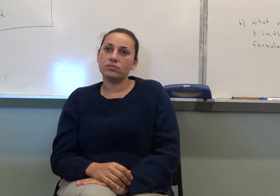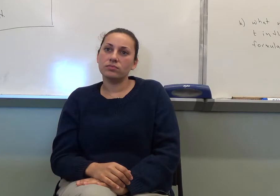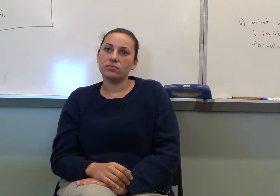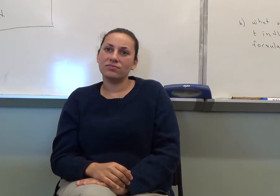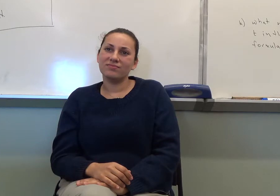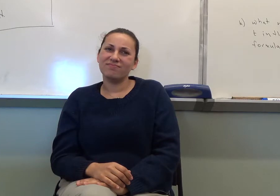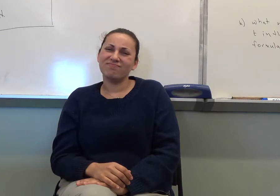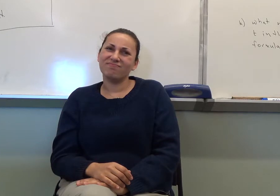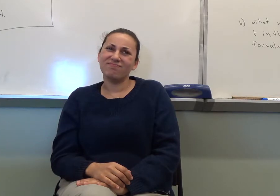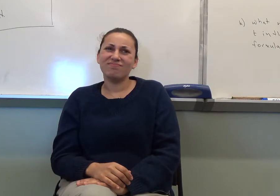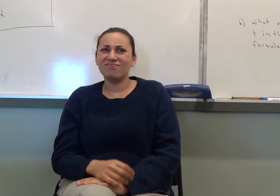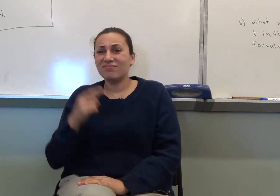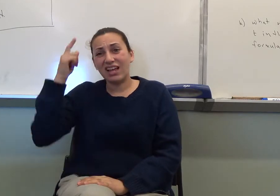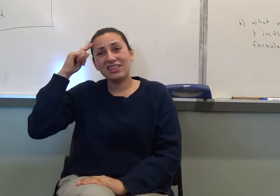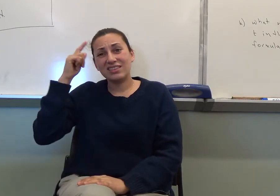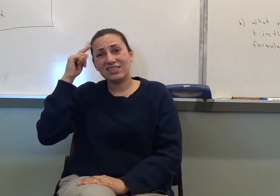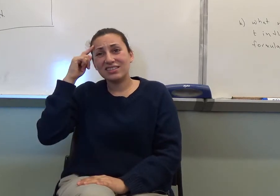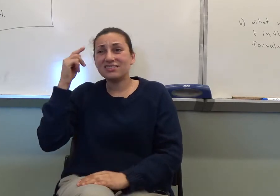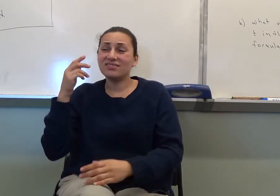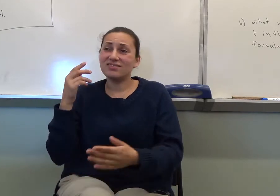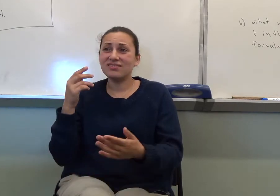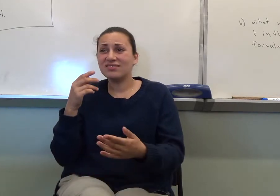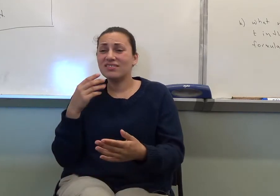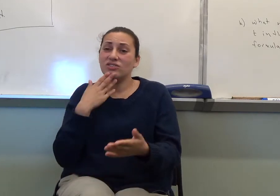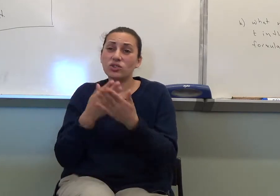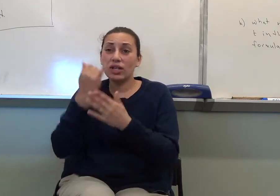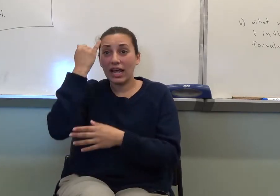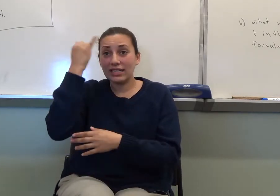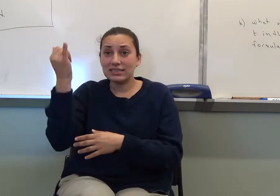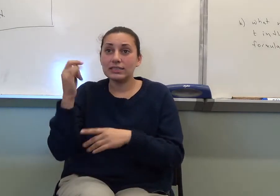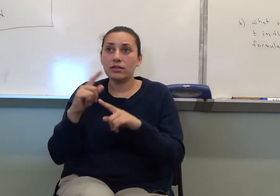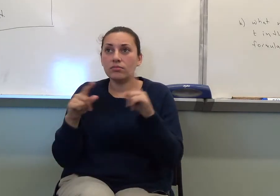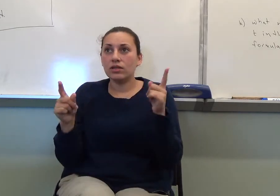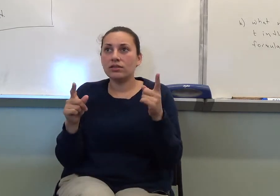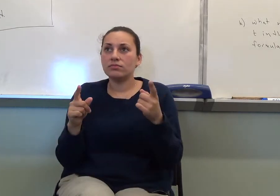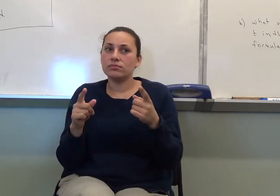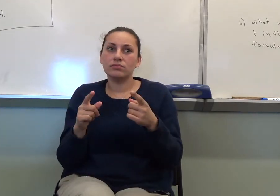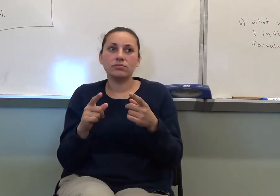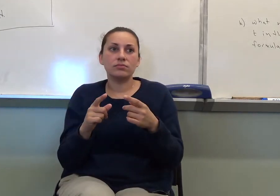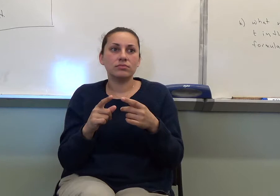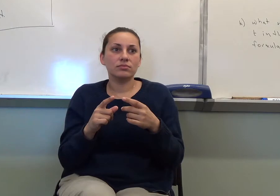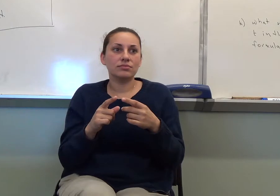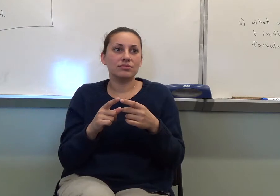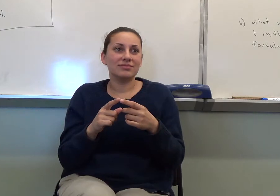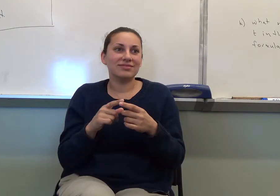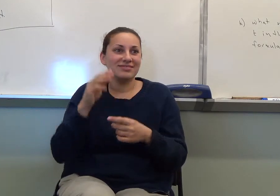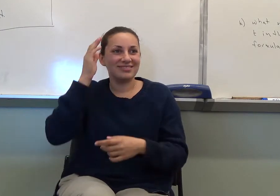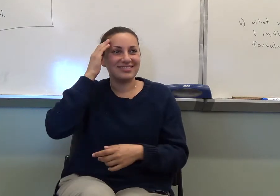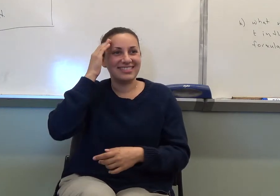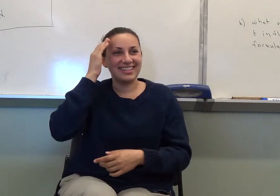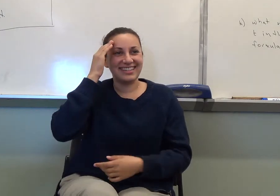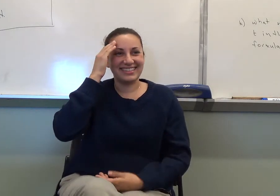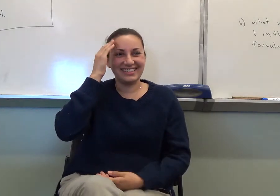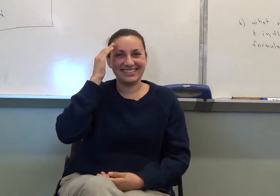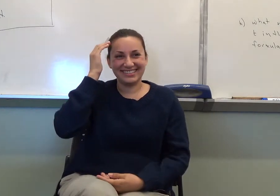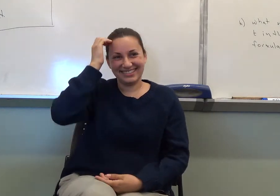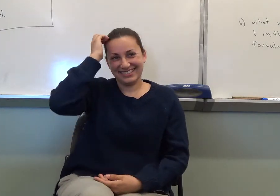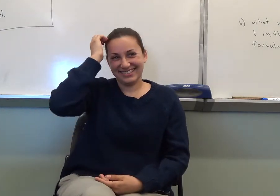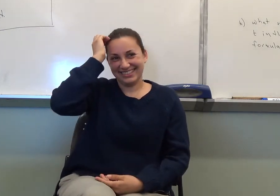And we can, if we wanted to, if you have a formula, then it's not critical to put it down as assigning the variable,